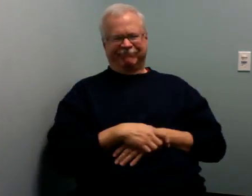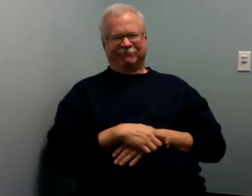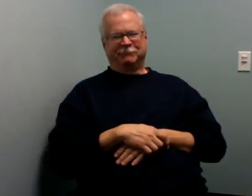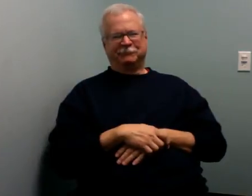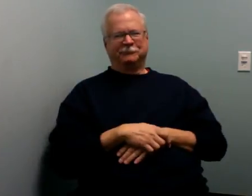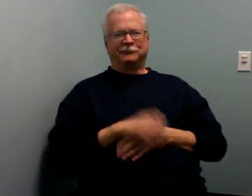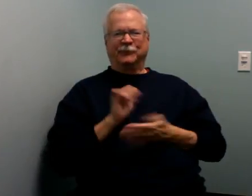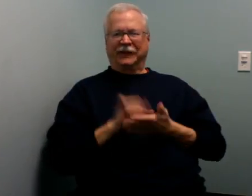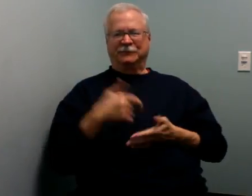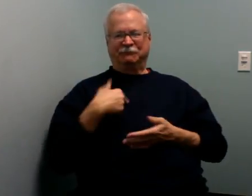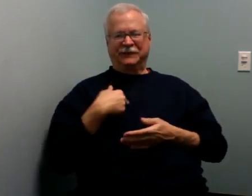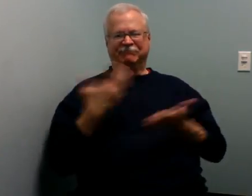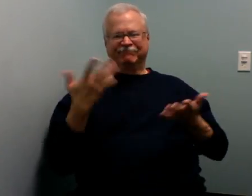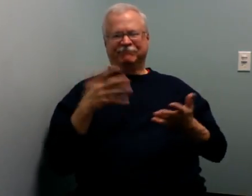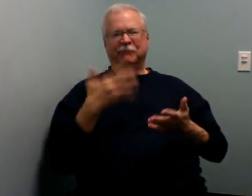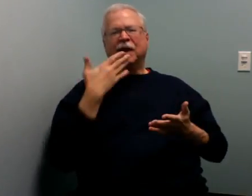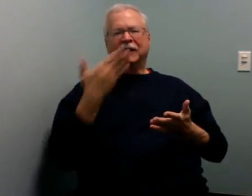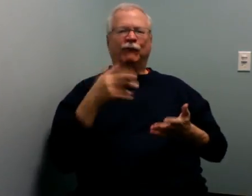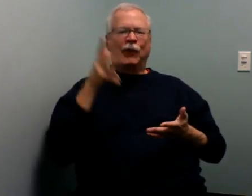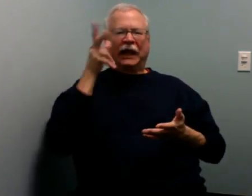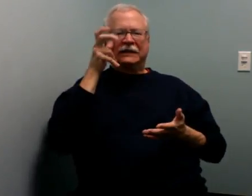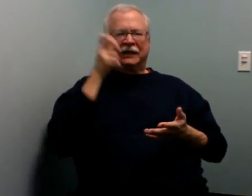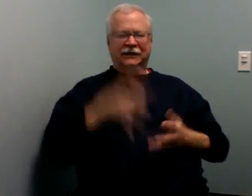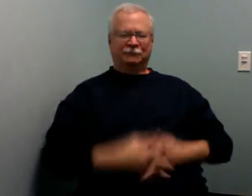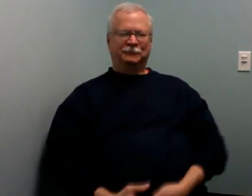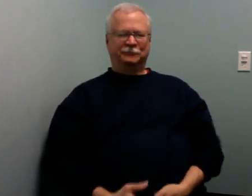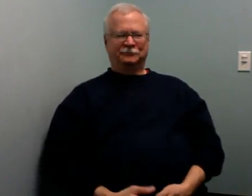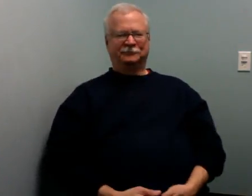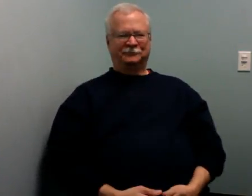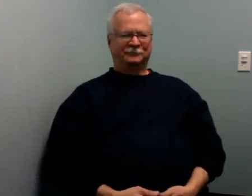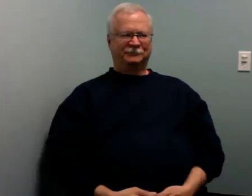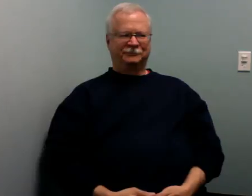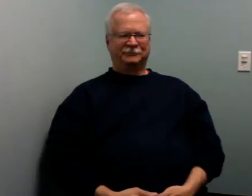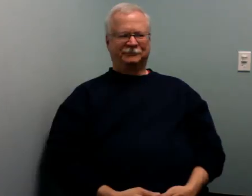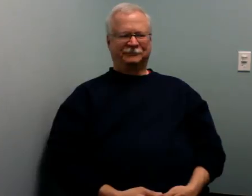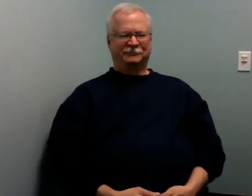running. But that's me. Thank you for watching my story.